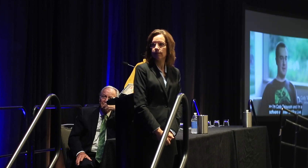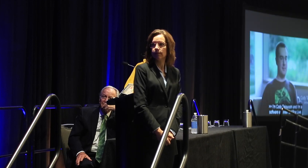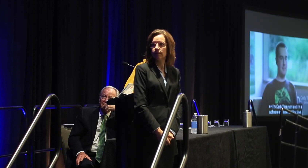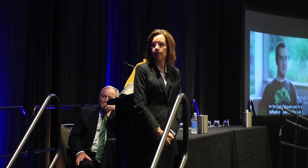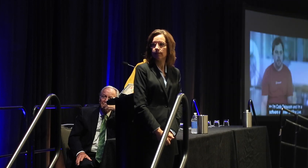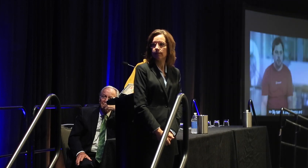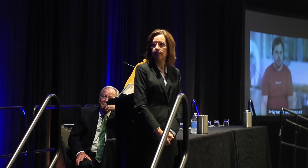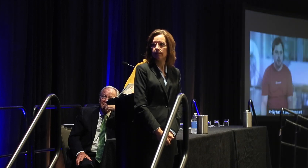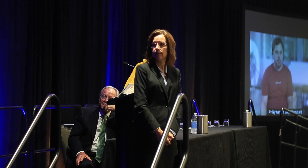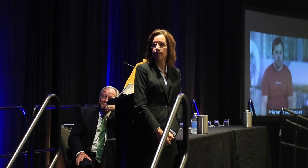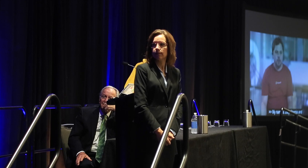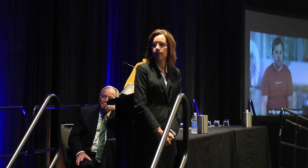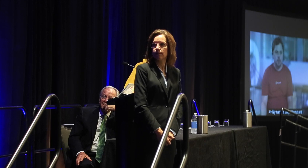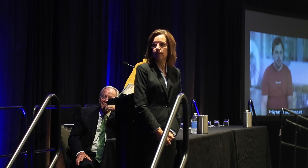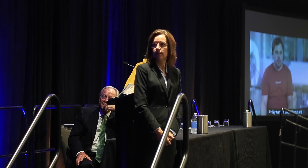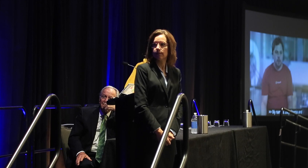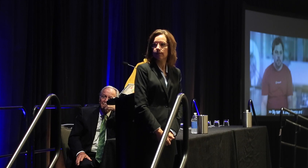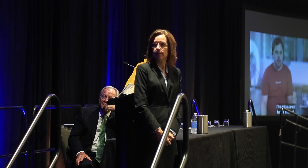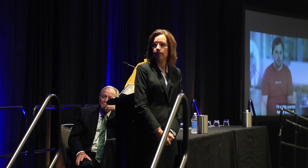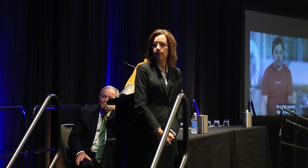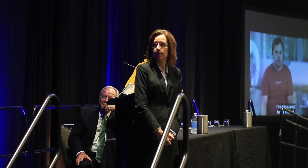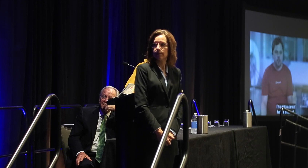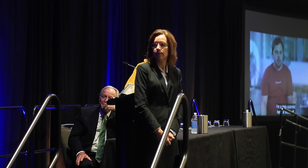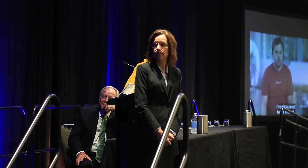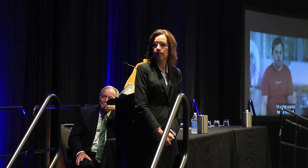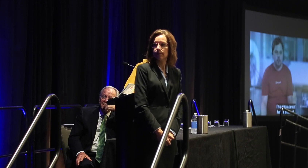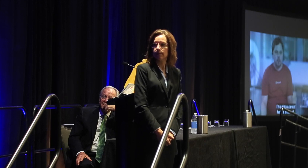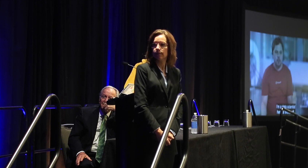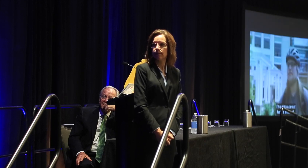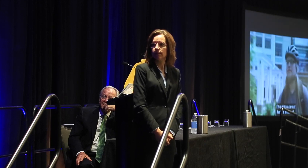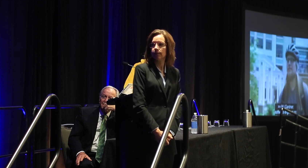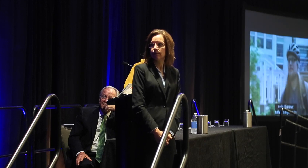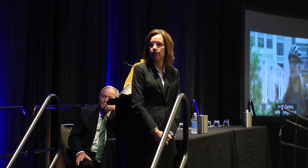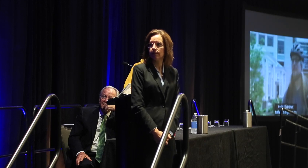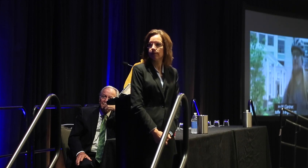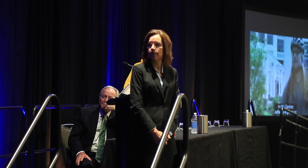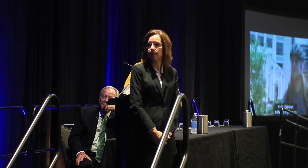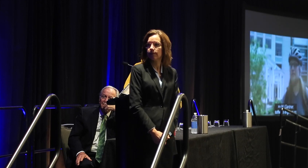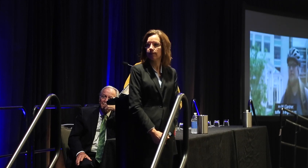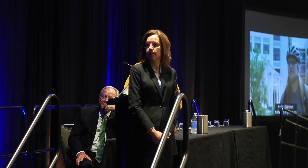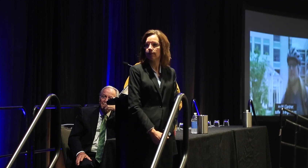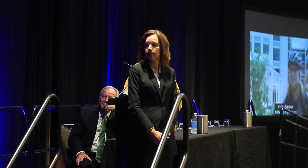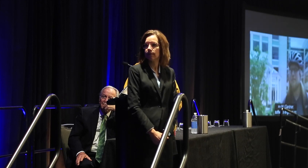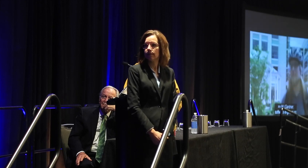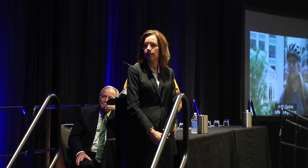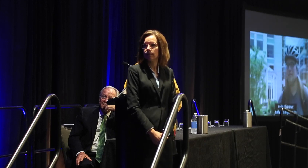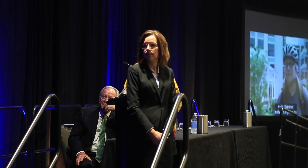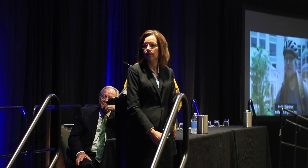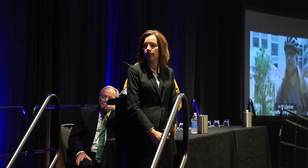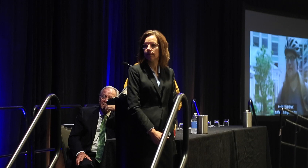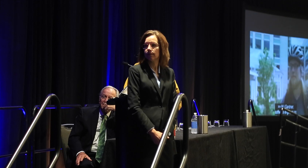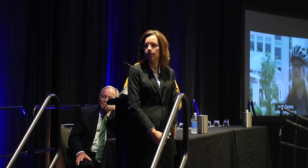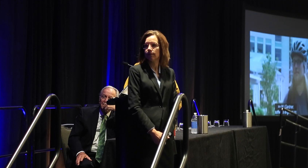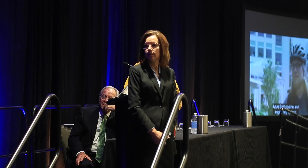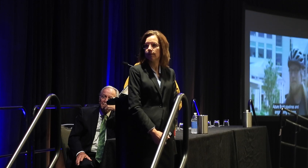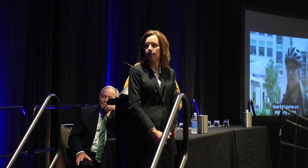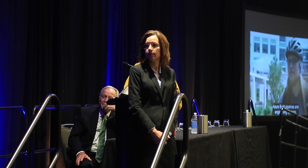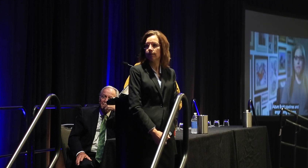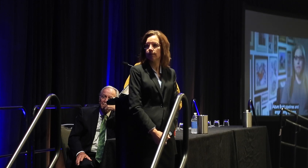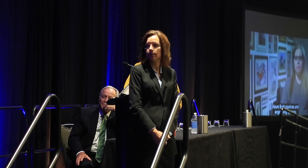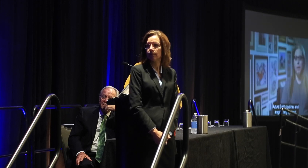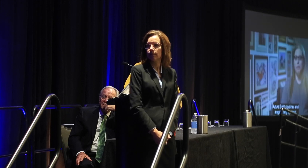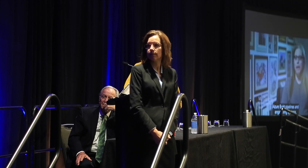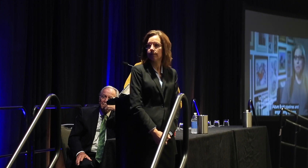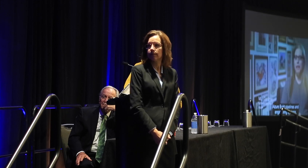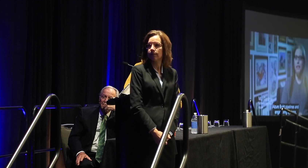at Xbox Live. My name is Joey Chenlis, and I'm a data scientist here at Microsoft. MJ Gardner, software engineer on